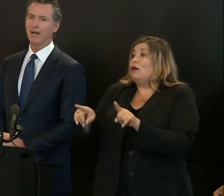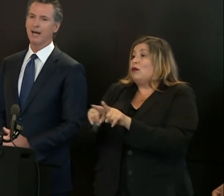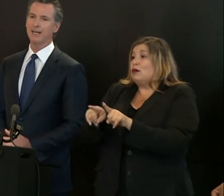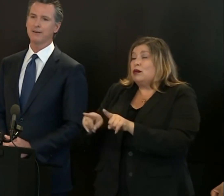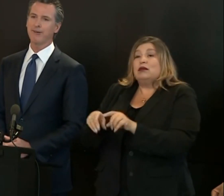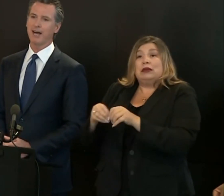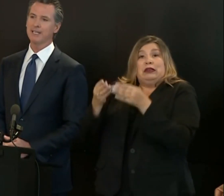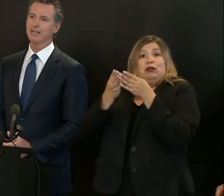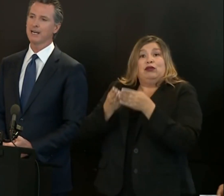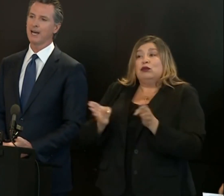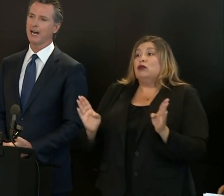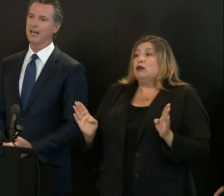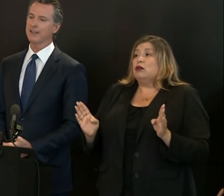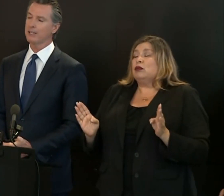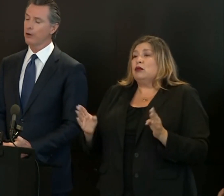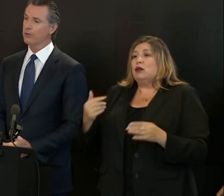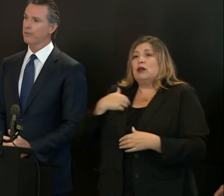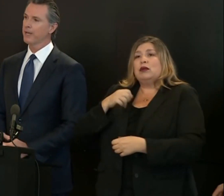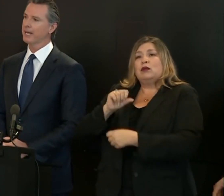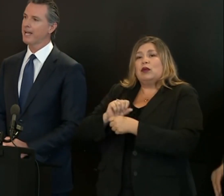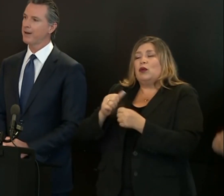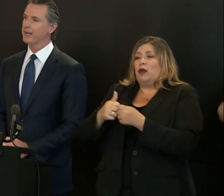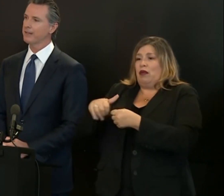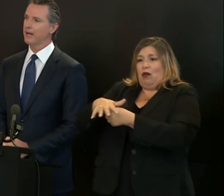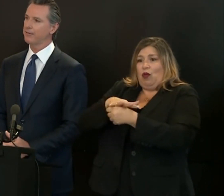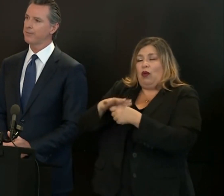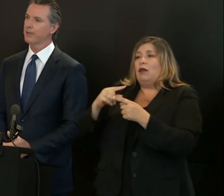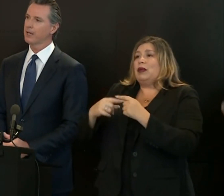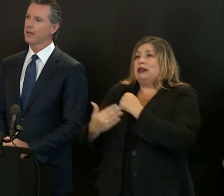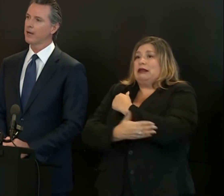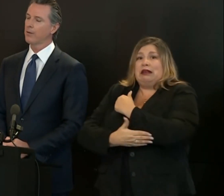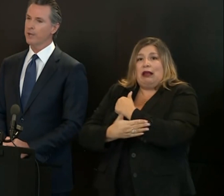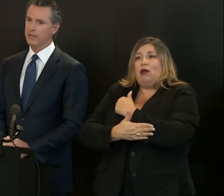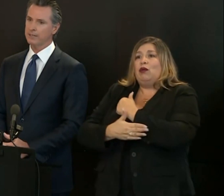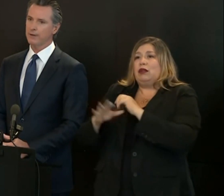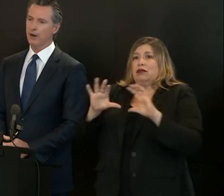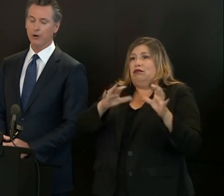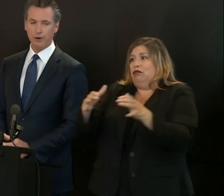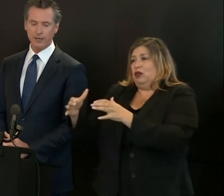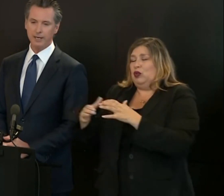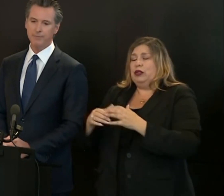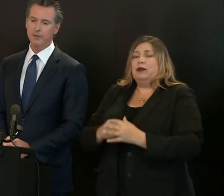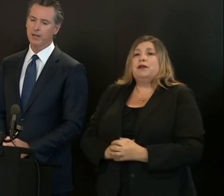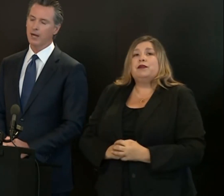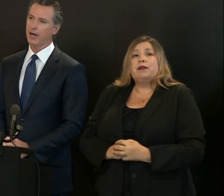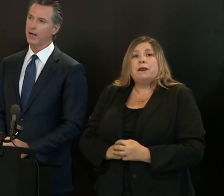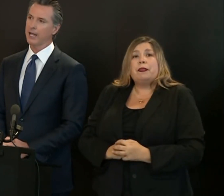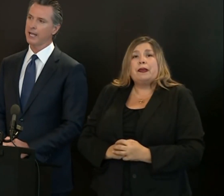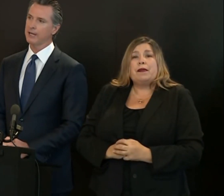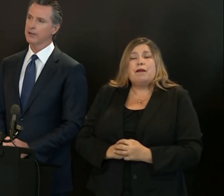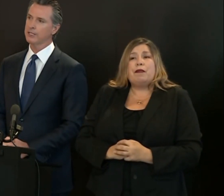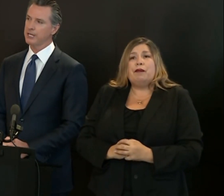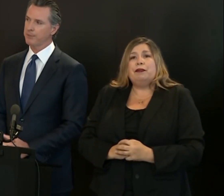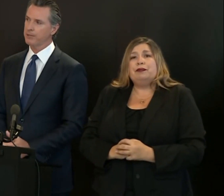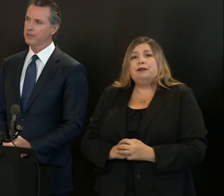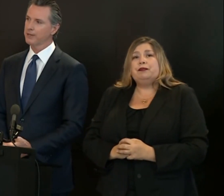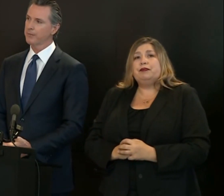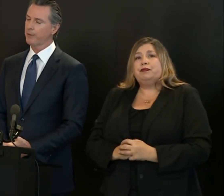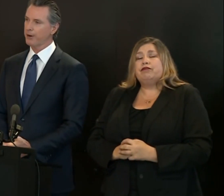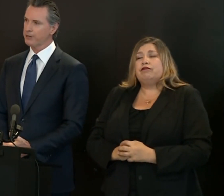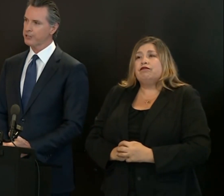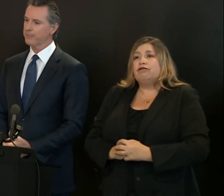broadly defined at the local and county level. We are currently in